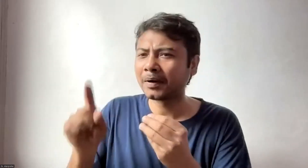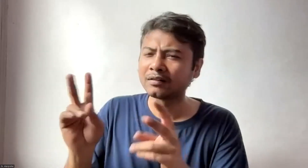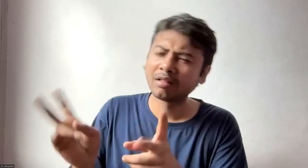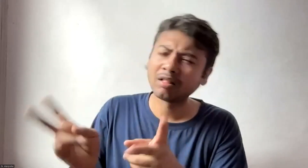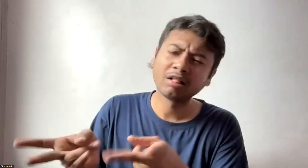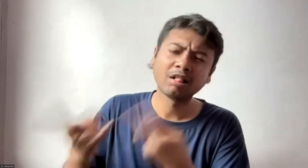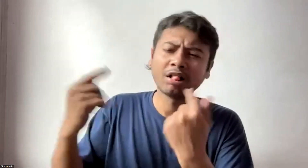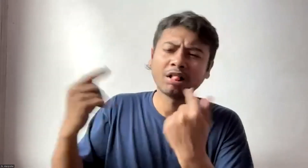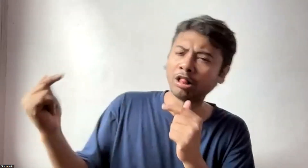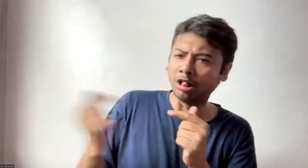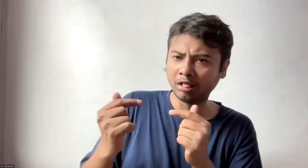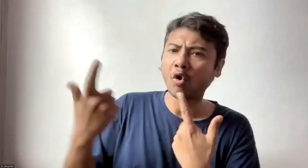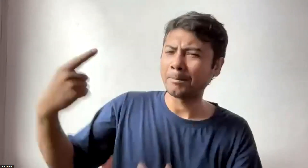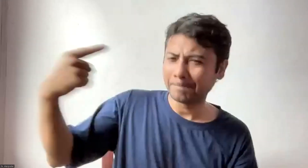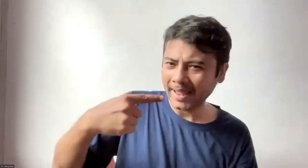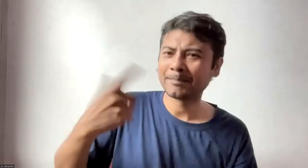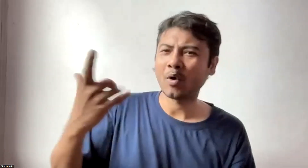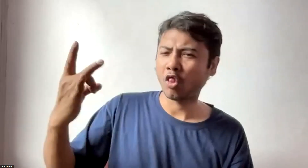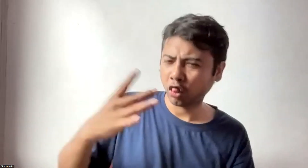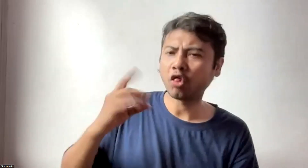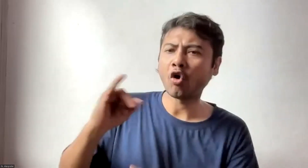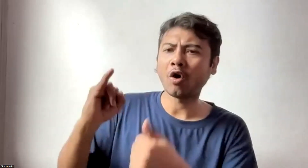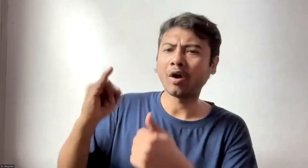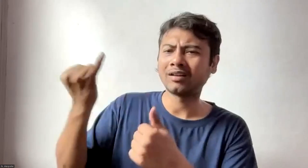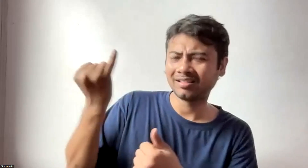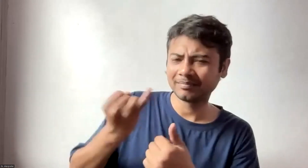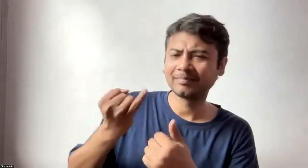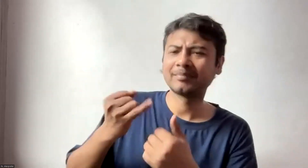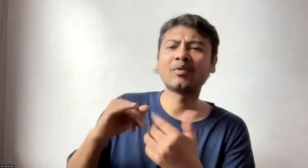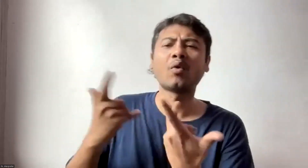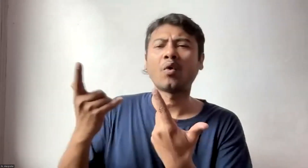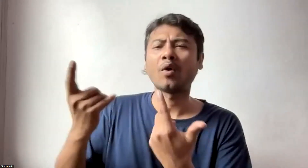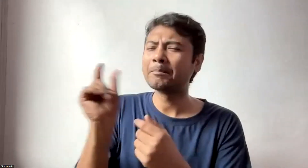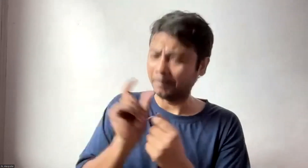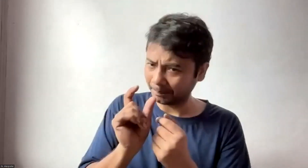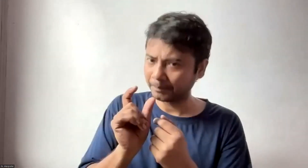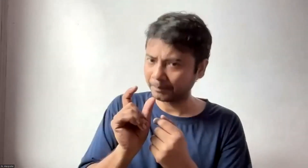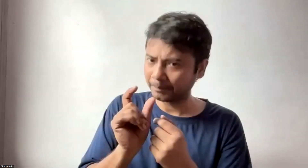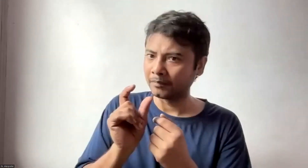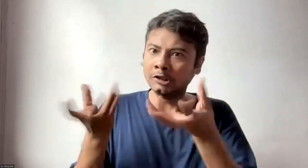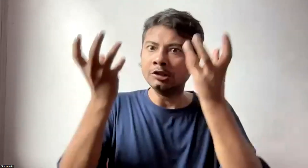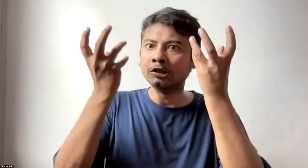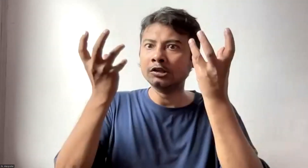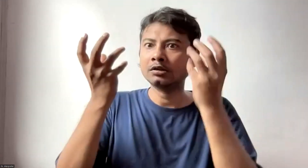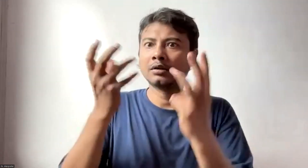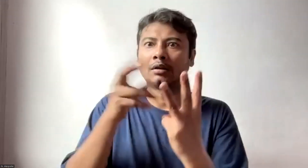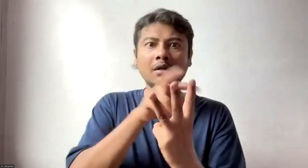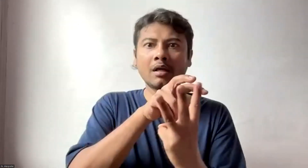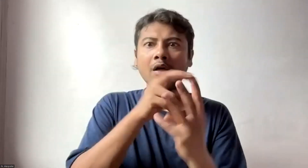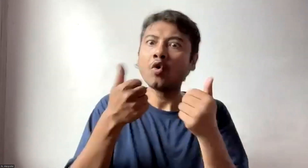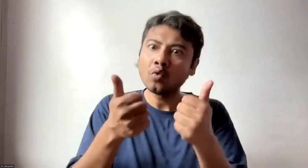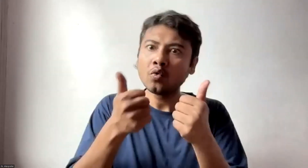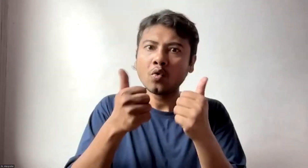comes out from our tongue, from our eyes. So, what happens? From mode of